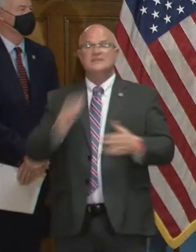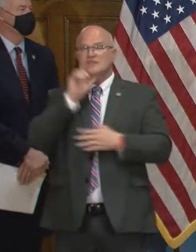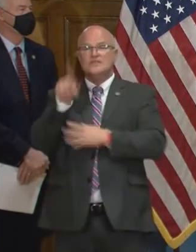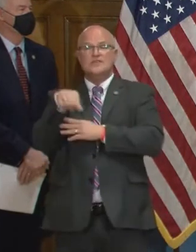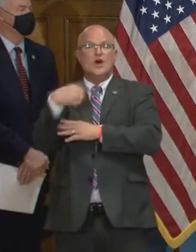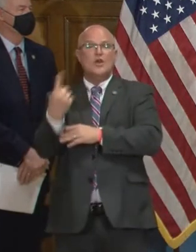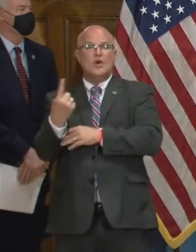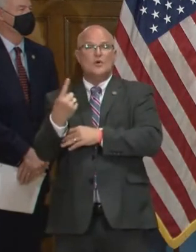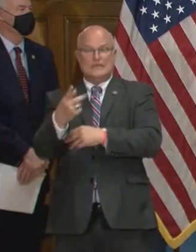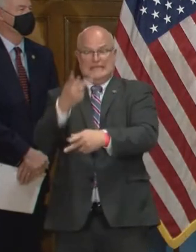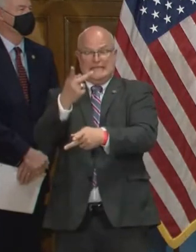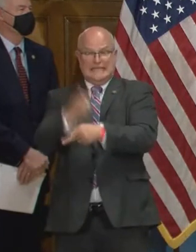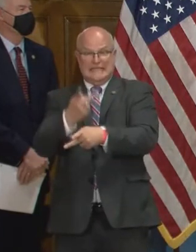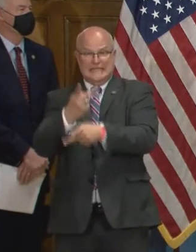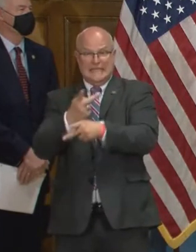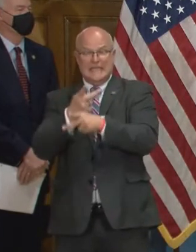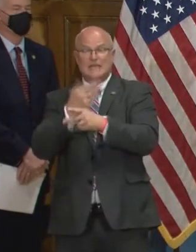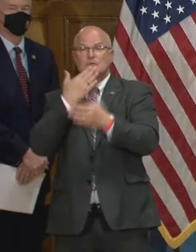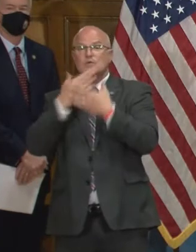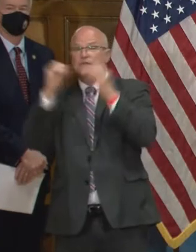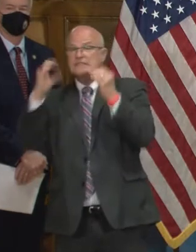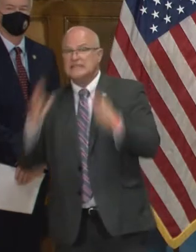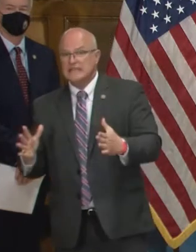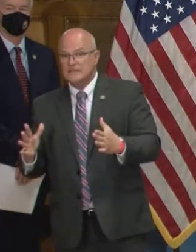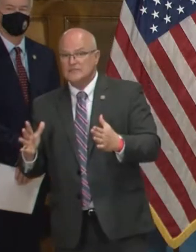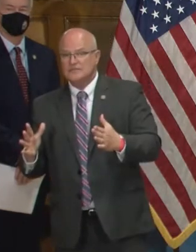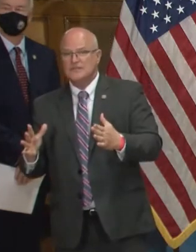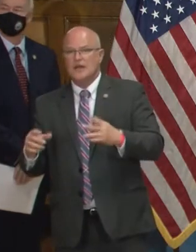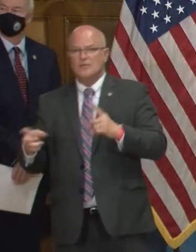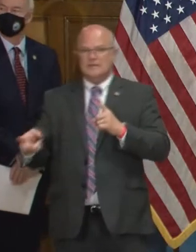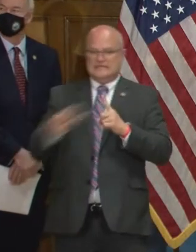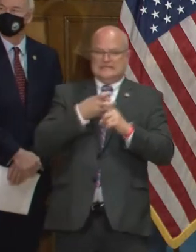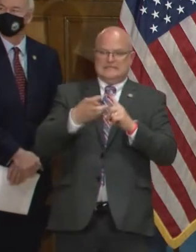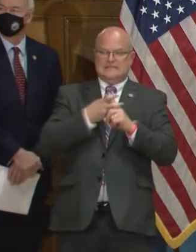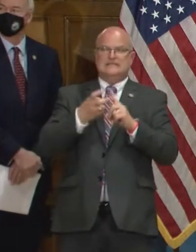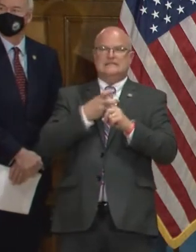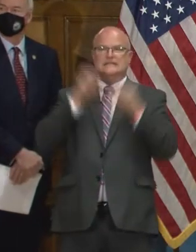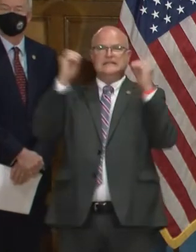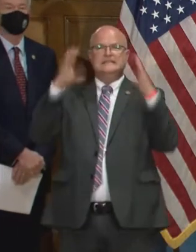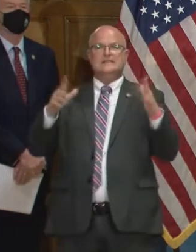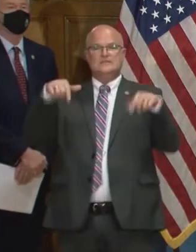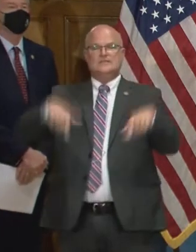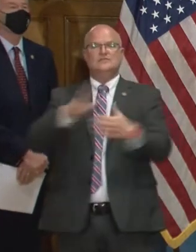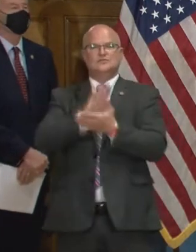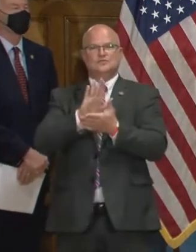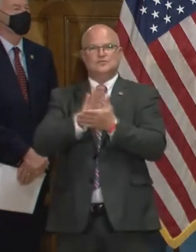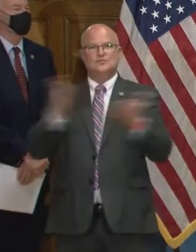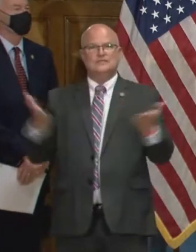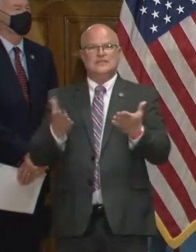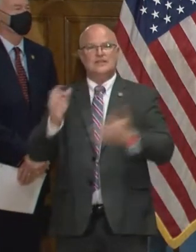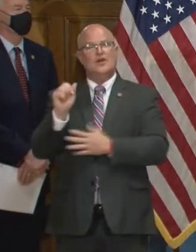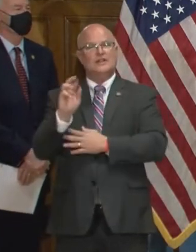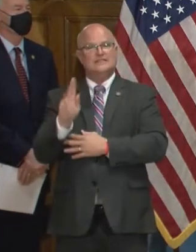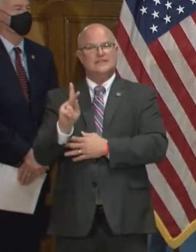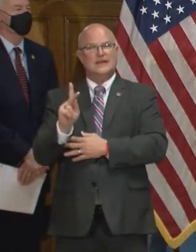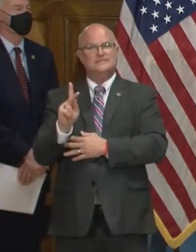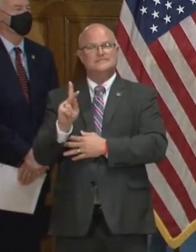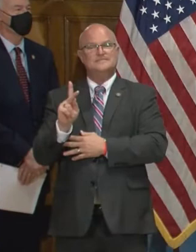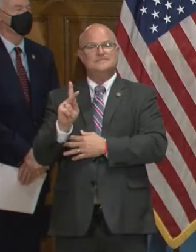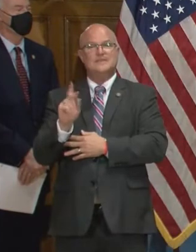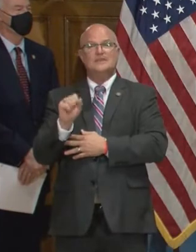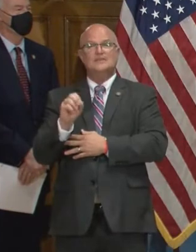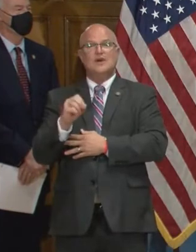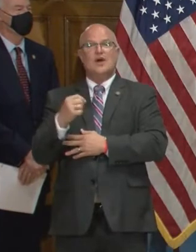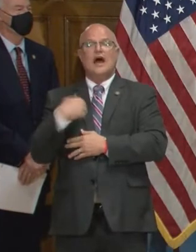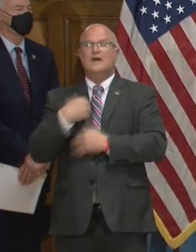only keep great educators, but to get great educators to our schools here in Arkansas. And